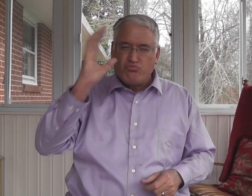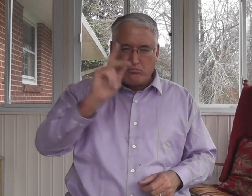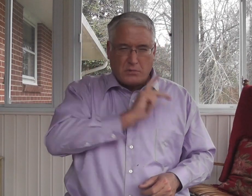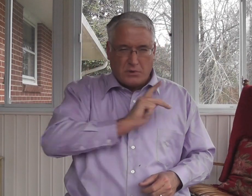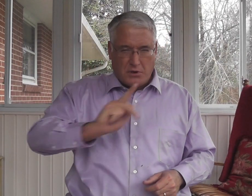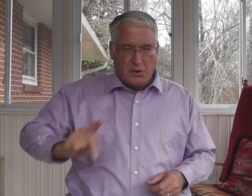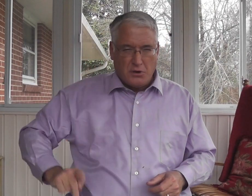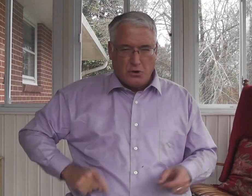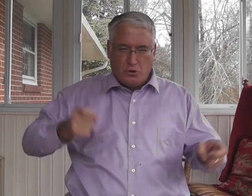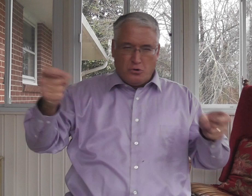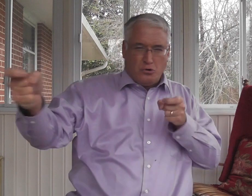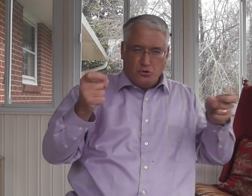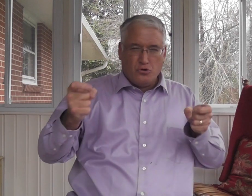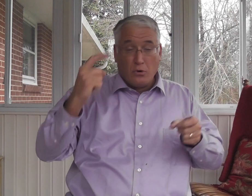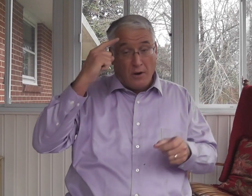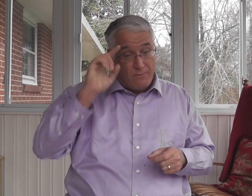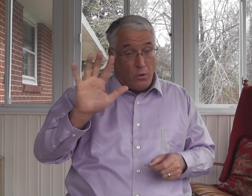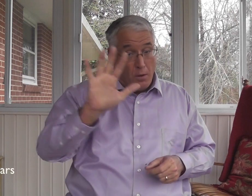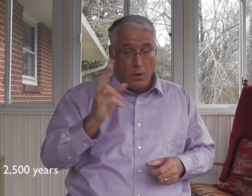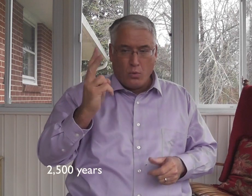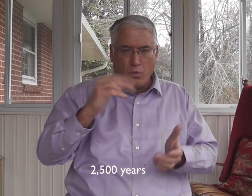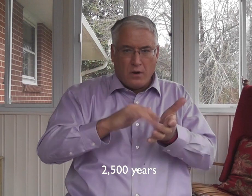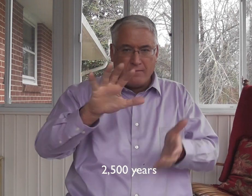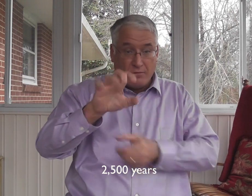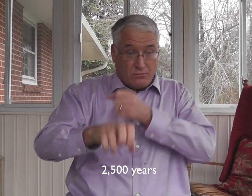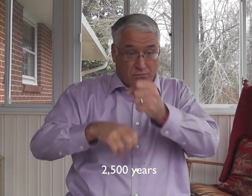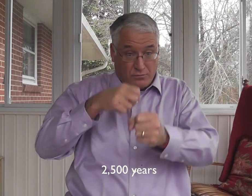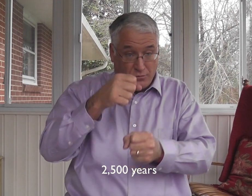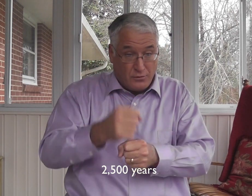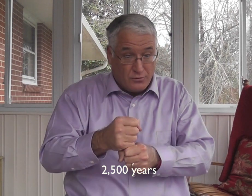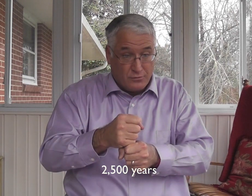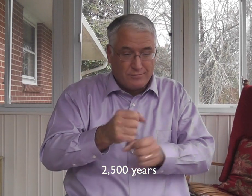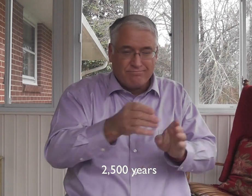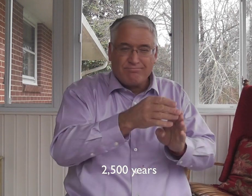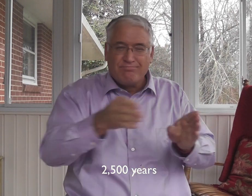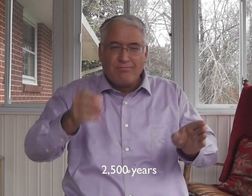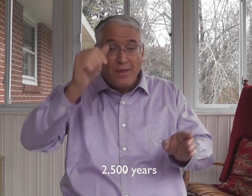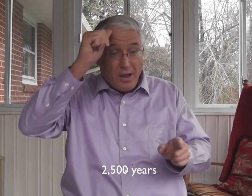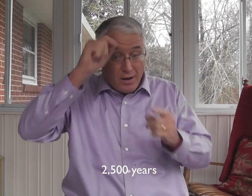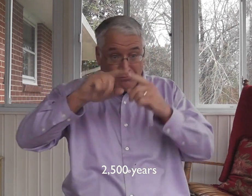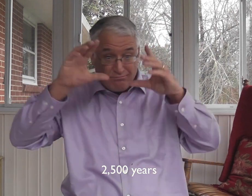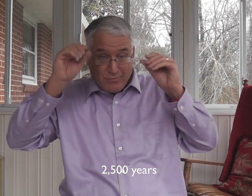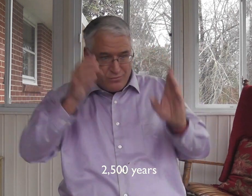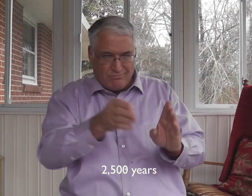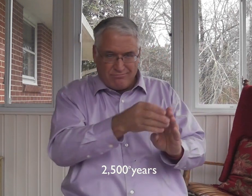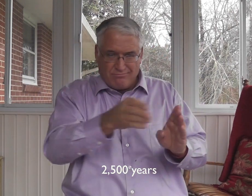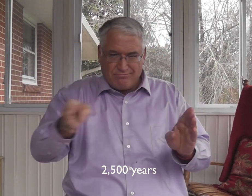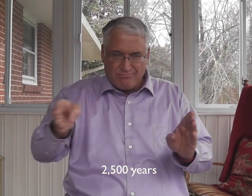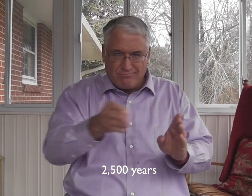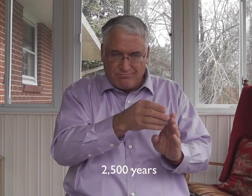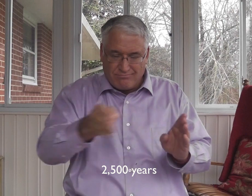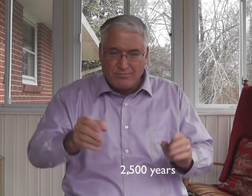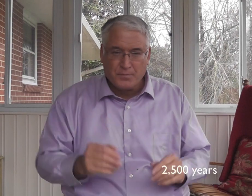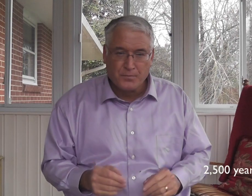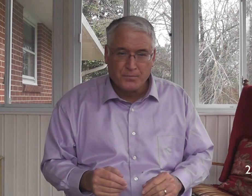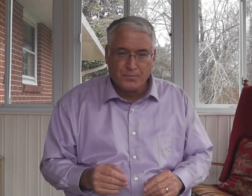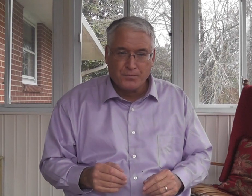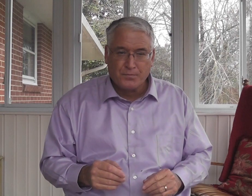death has reigned like a terrible king for more than 2,500 years, since Adam to the time of